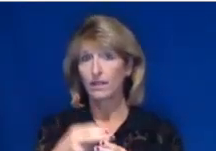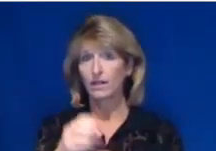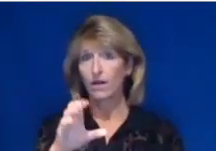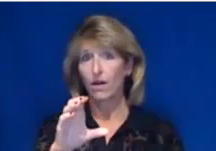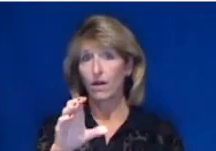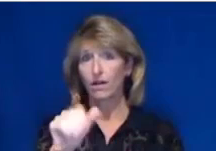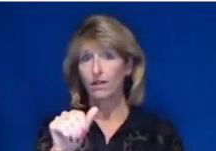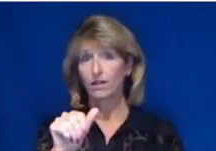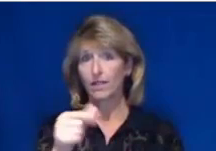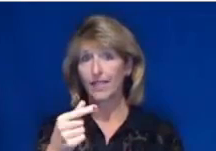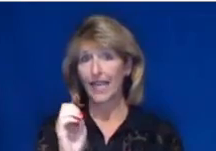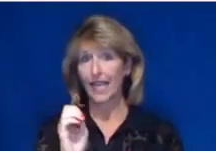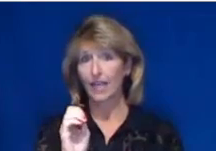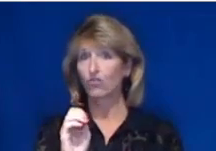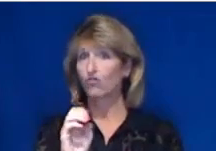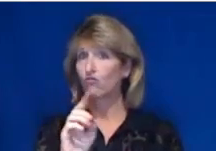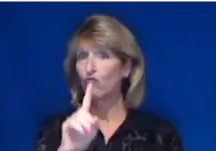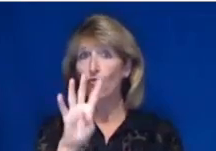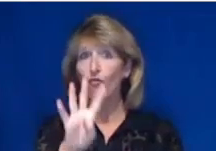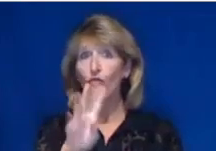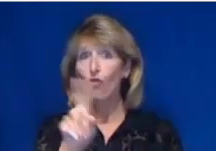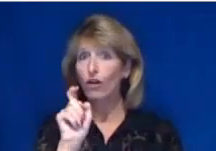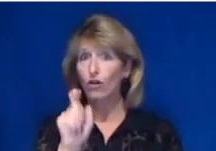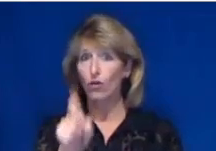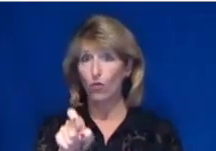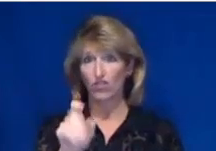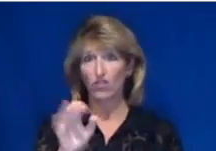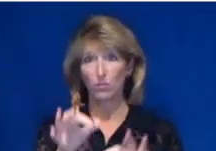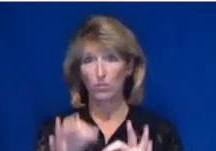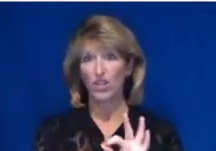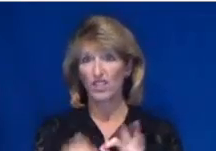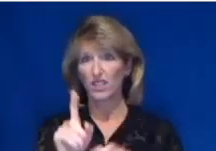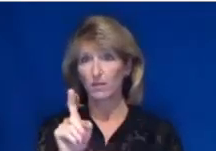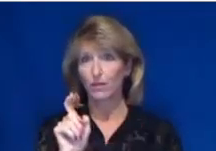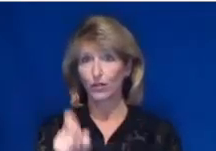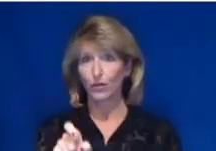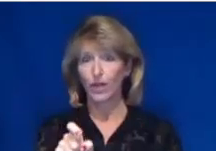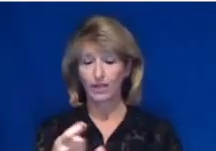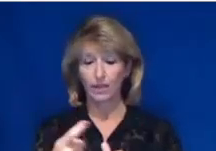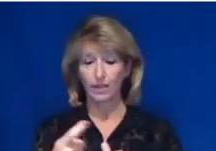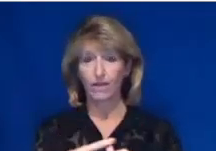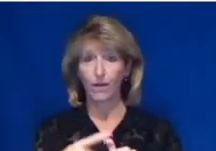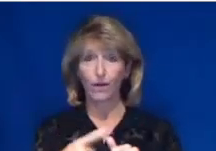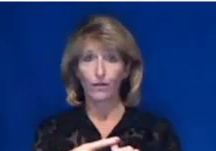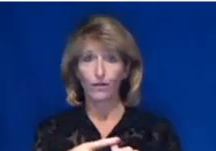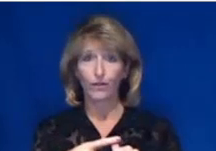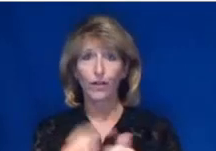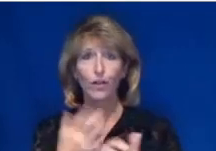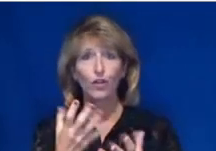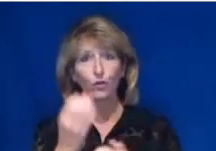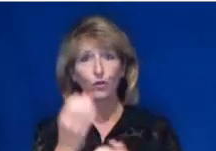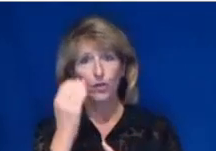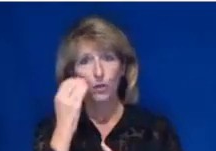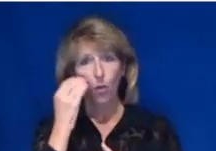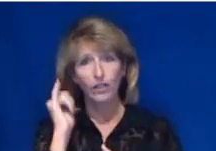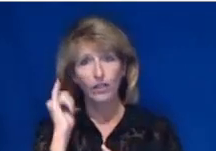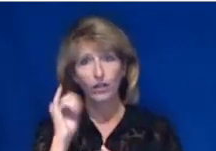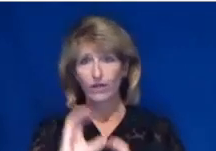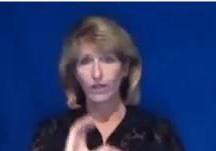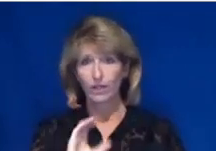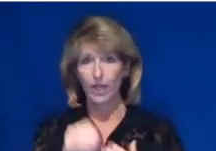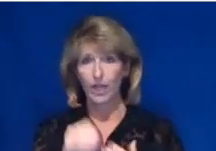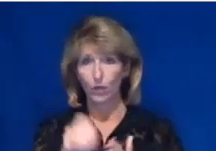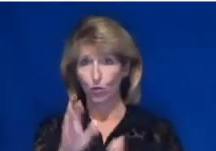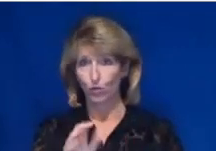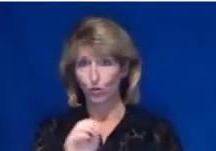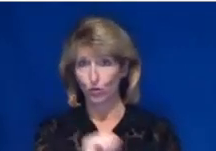or client for treatment or placement. The first one we're going to talk about today is the cage, and it has 4 questions